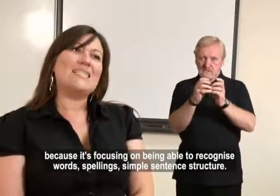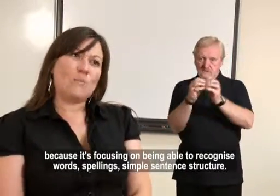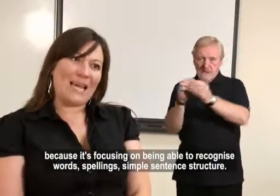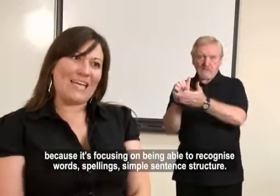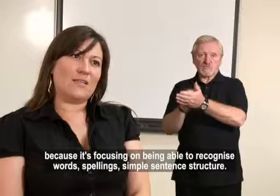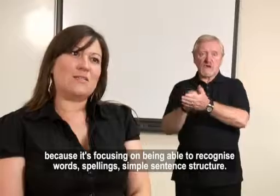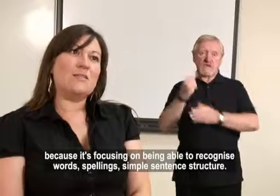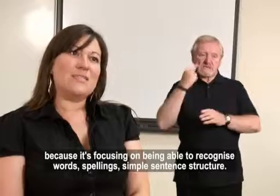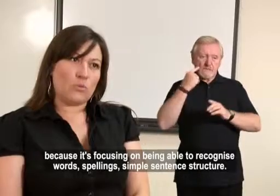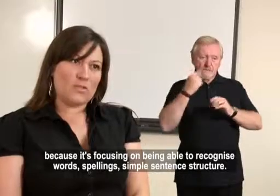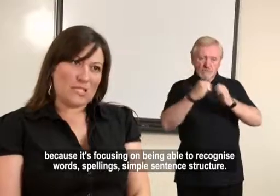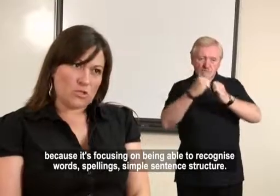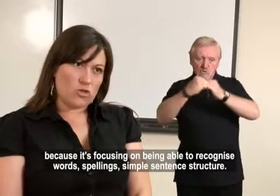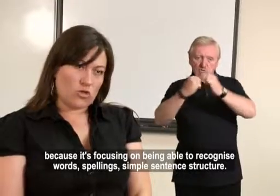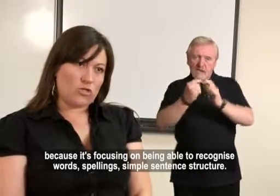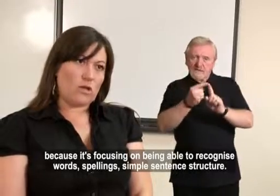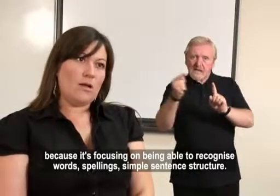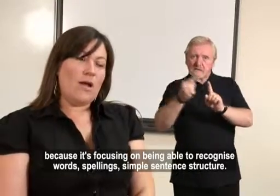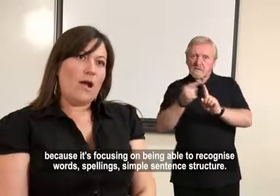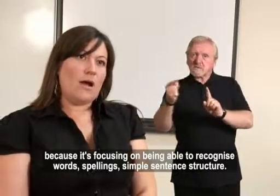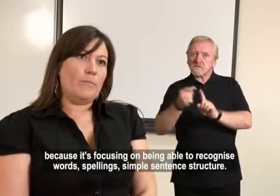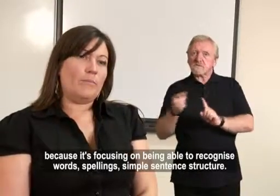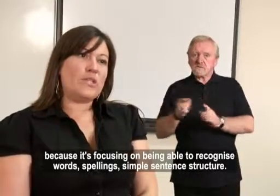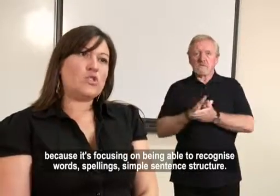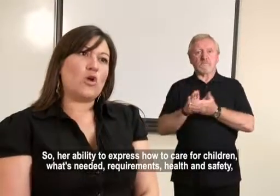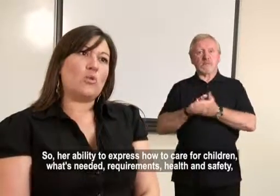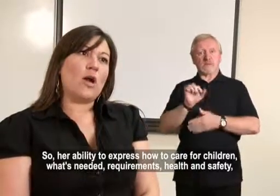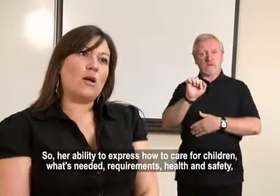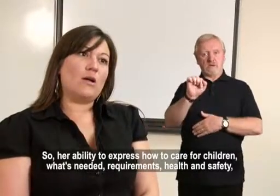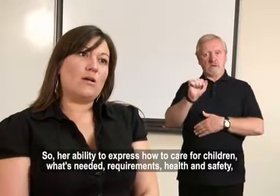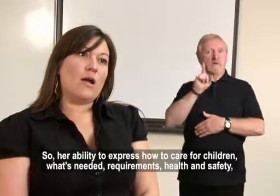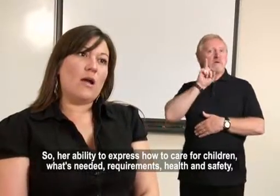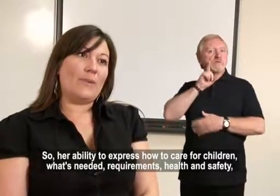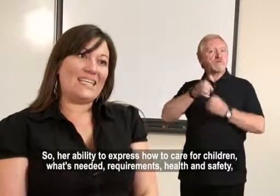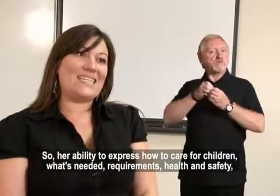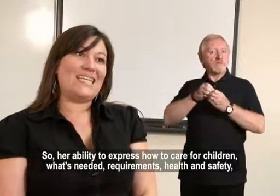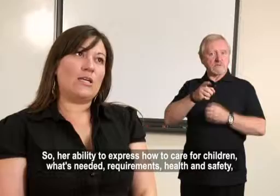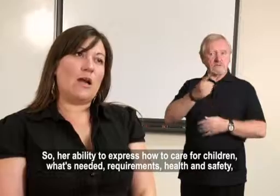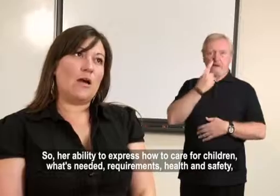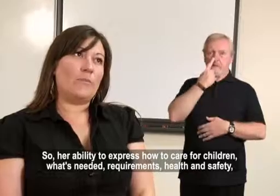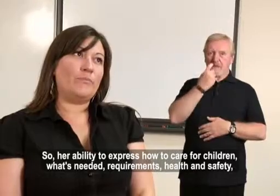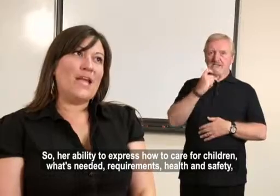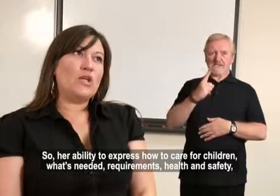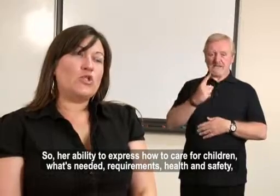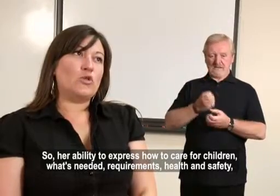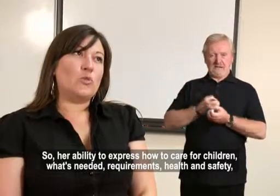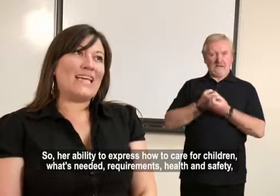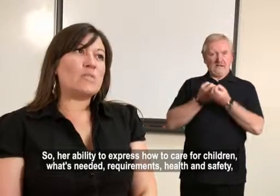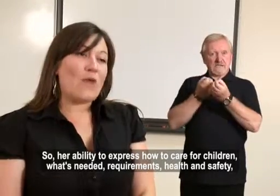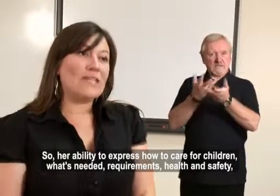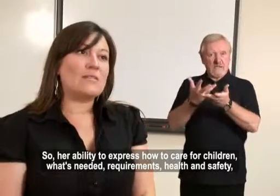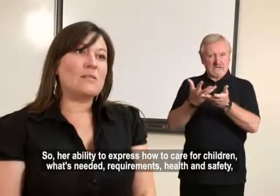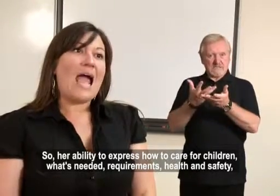words, spellings, simple sentence structure. So her ability